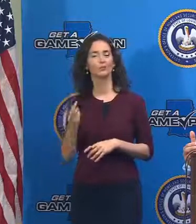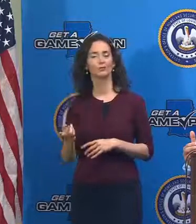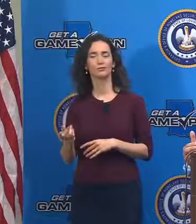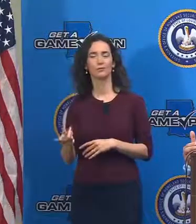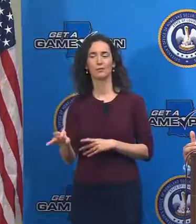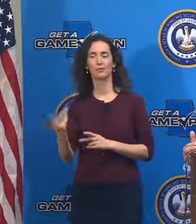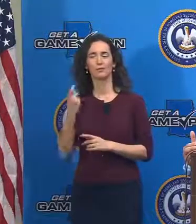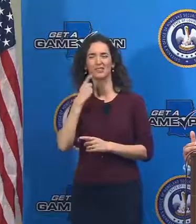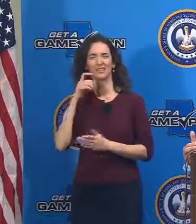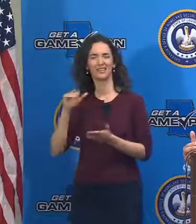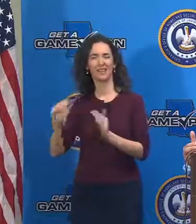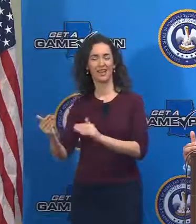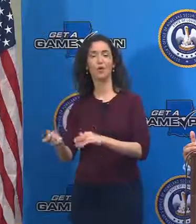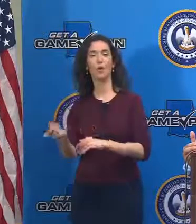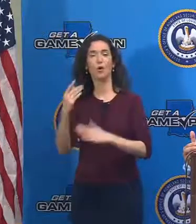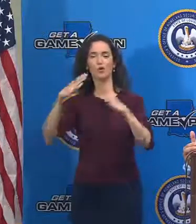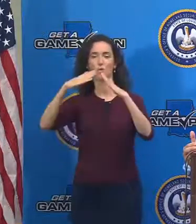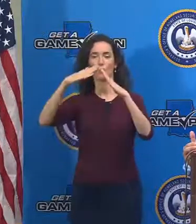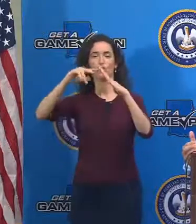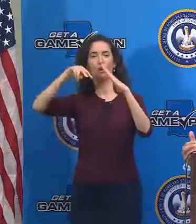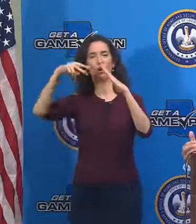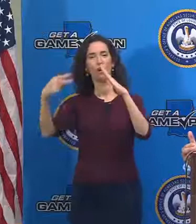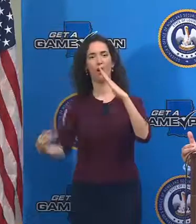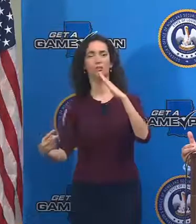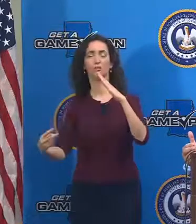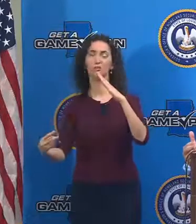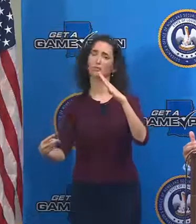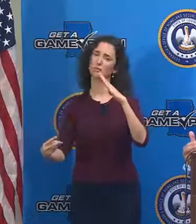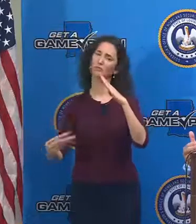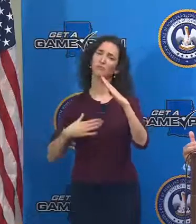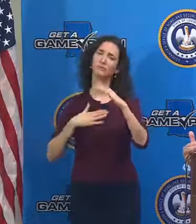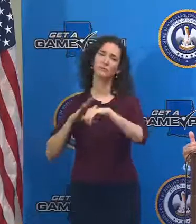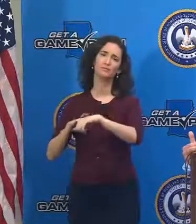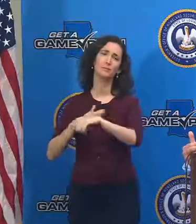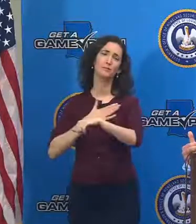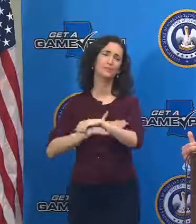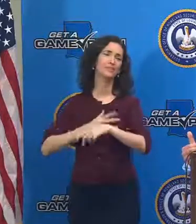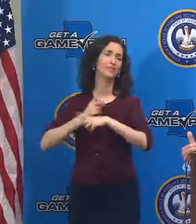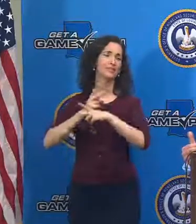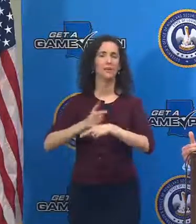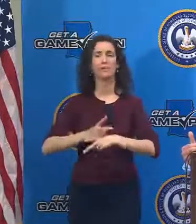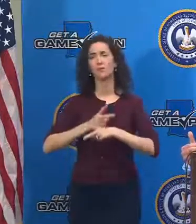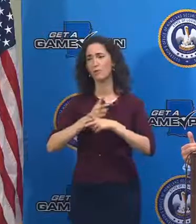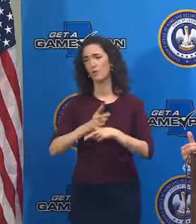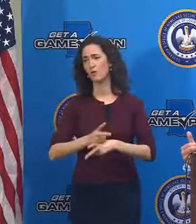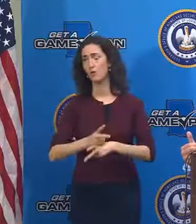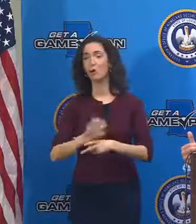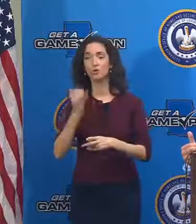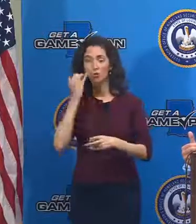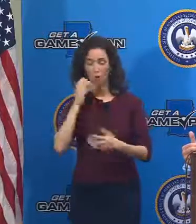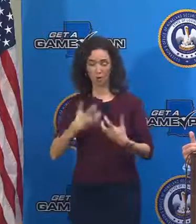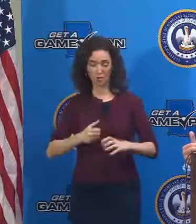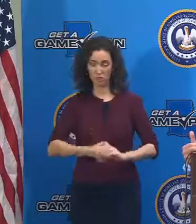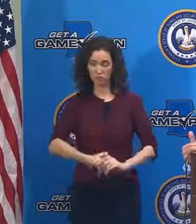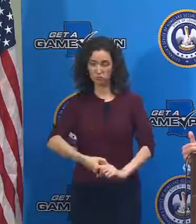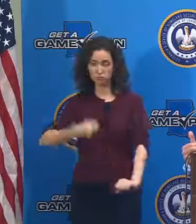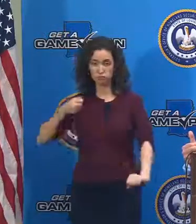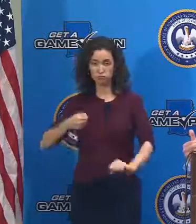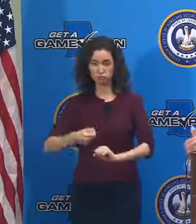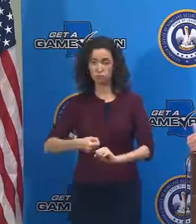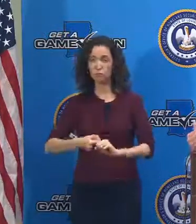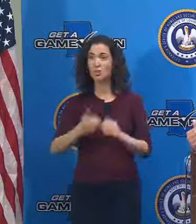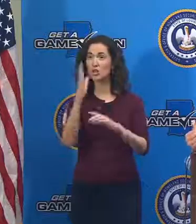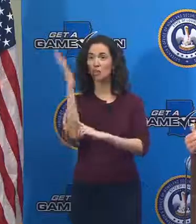individual who fell off of his roof. Please be careful out there. Whether you're operating a chainsaw, you're fixing your roof, you're